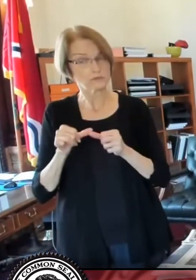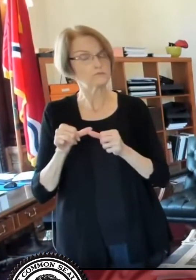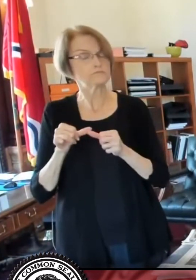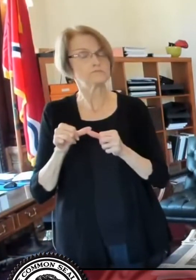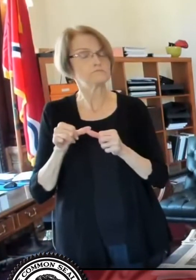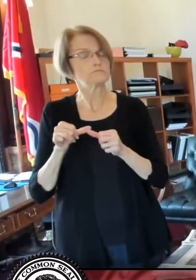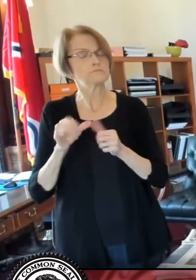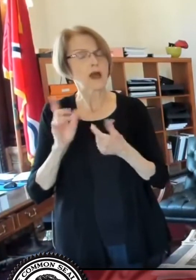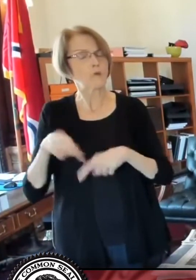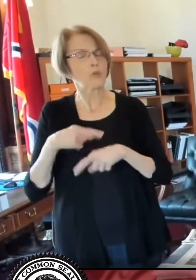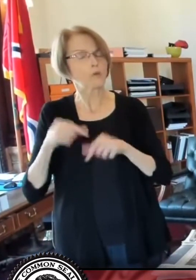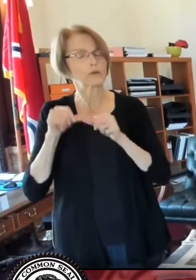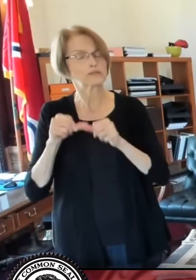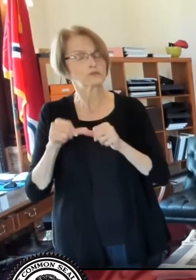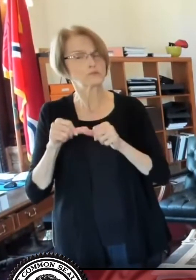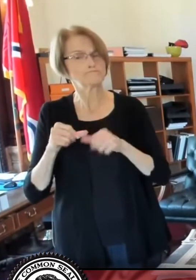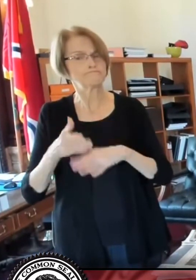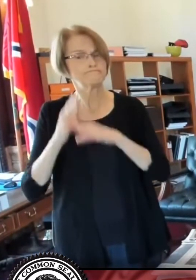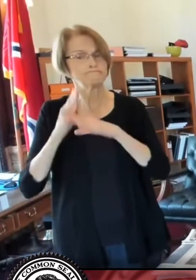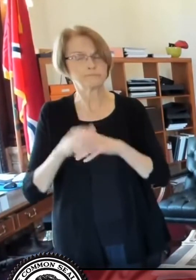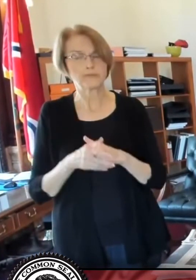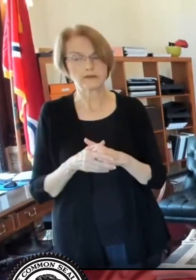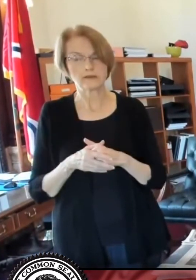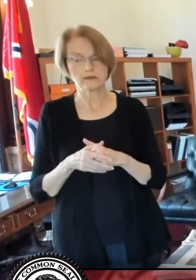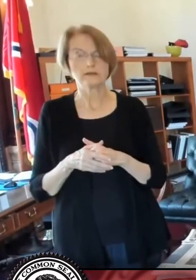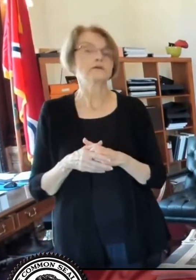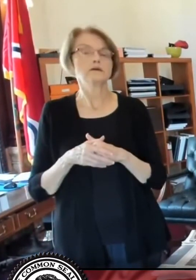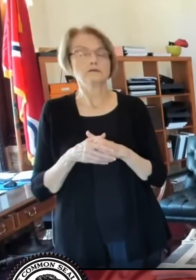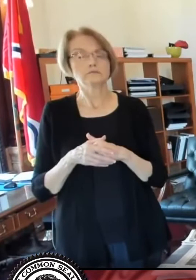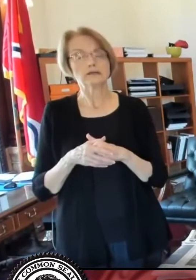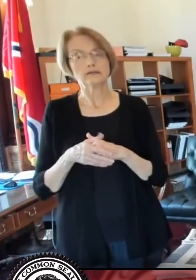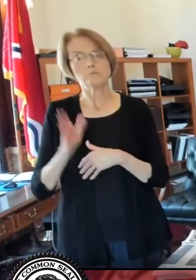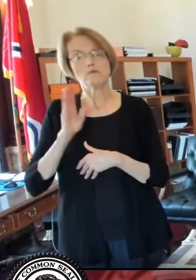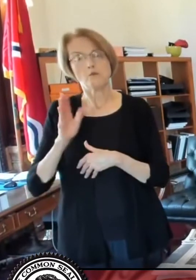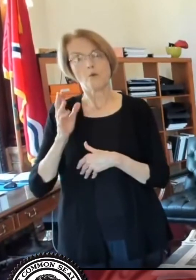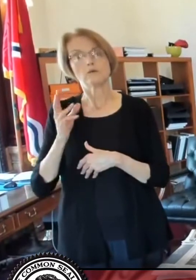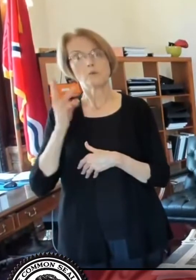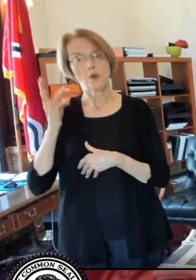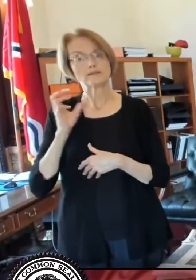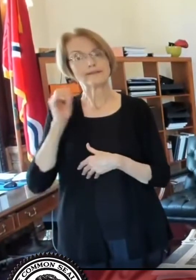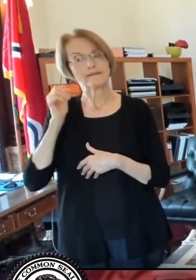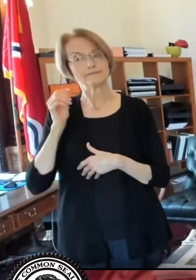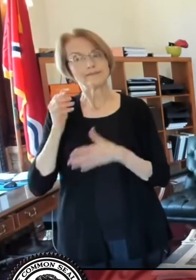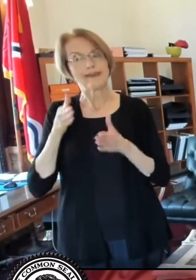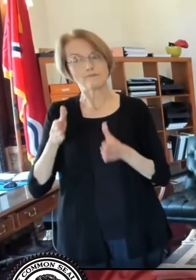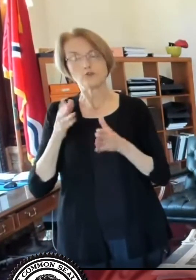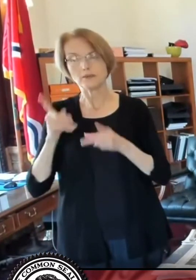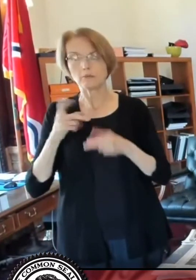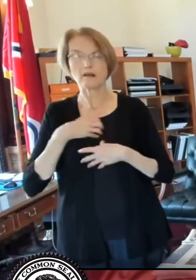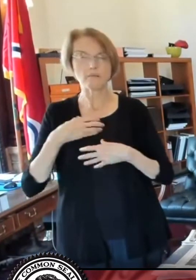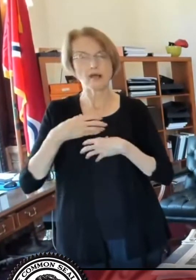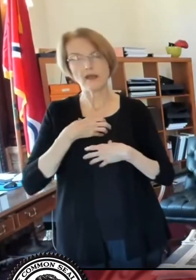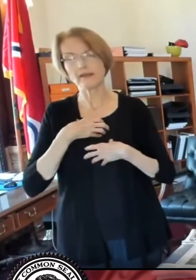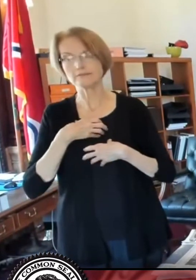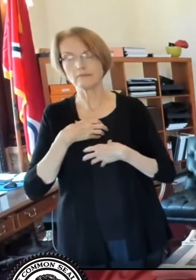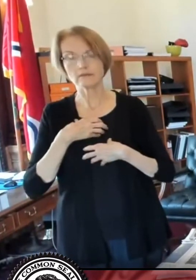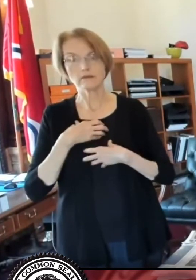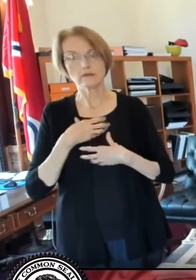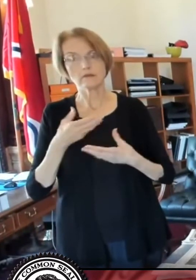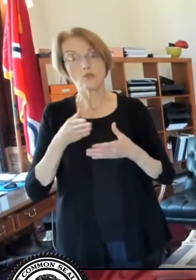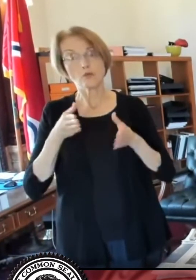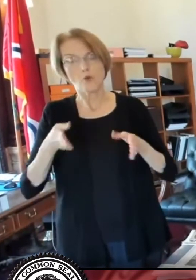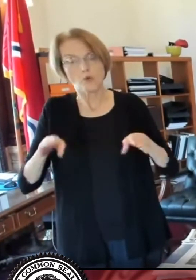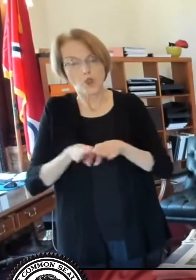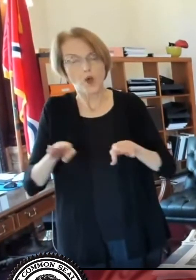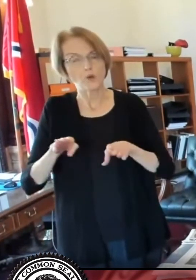some complaints earlier on Washington Avenue about the road closures hurting businesses. We also had a lot of complaints